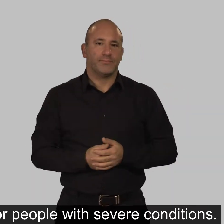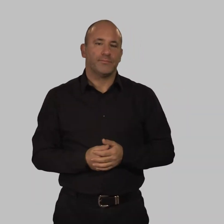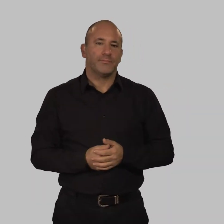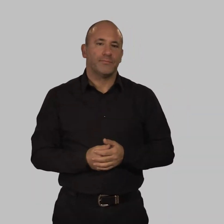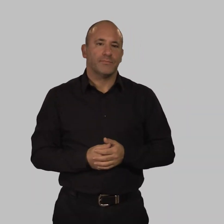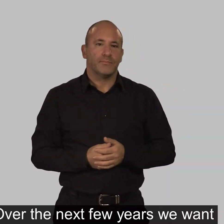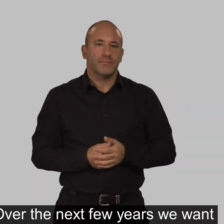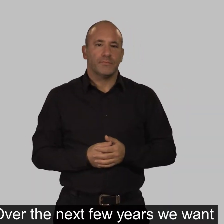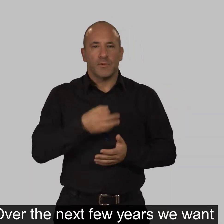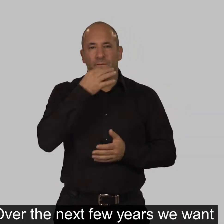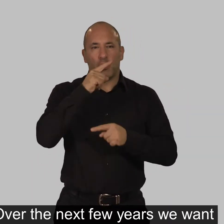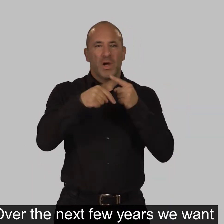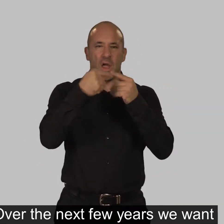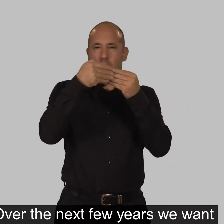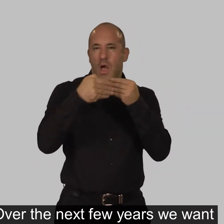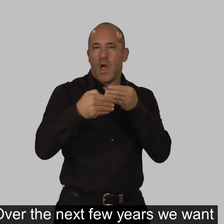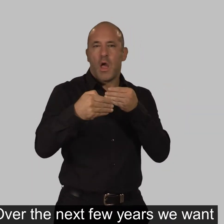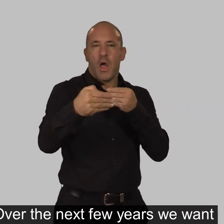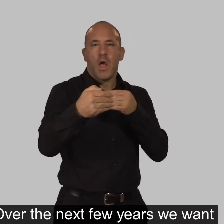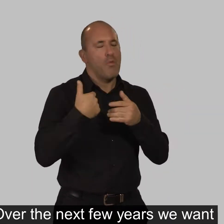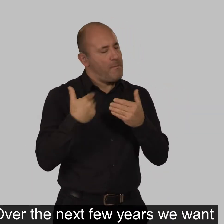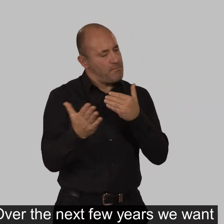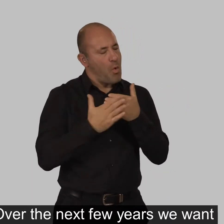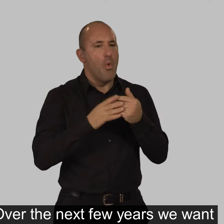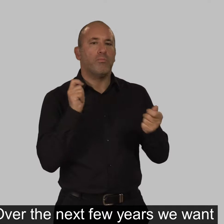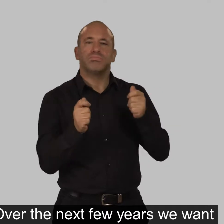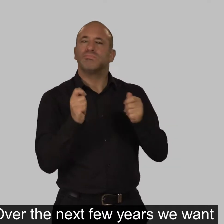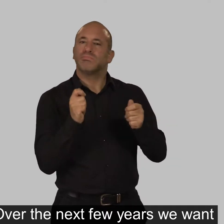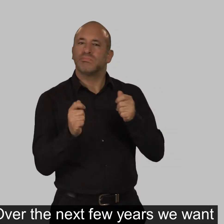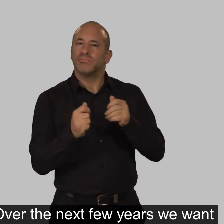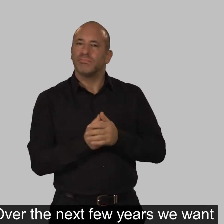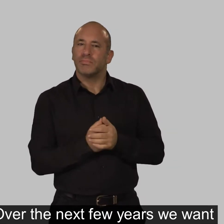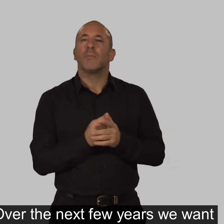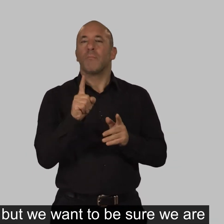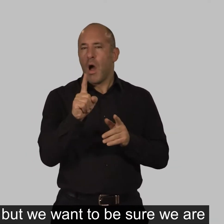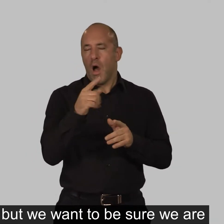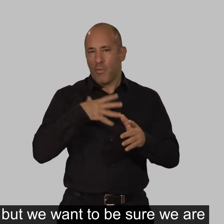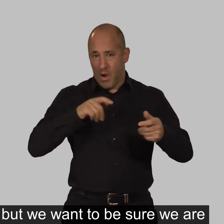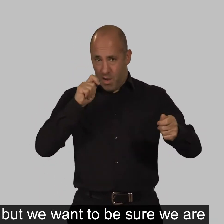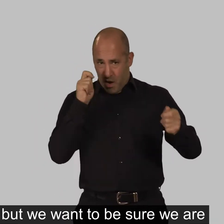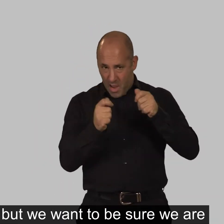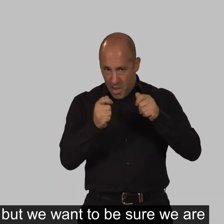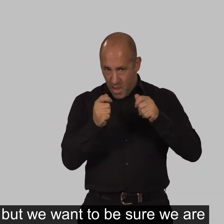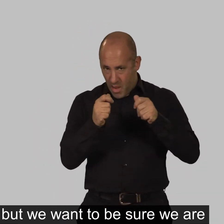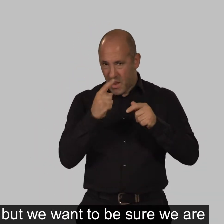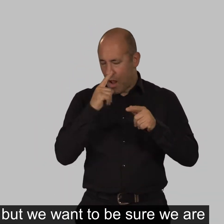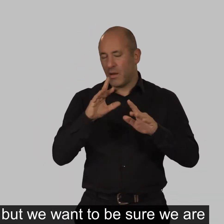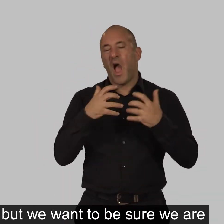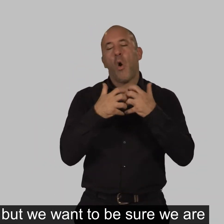Over the next few years, we want to bring in even more change. But we want to be sure we are doing